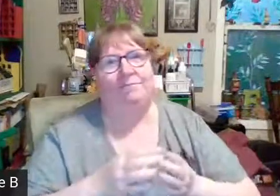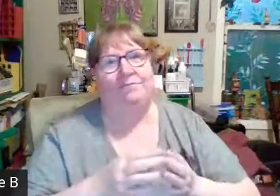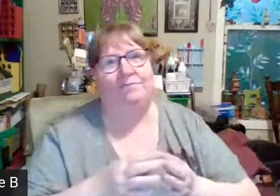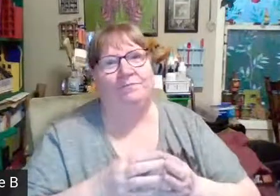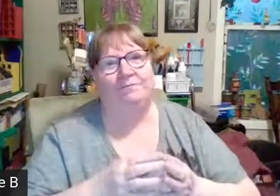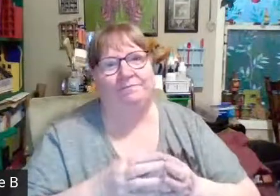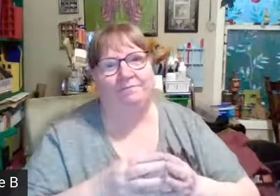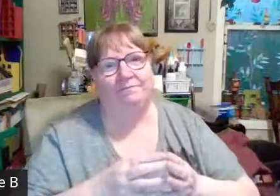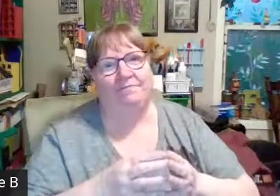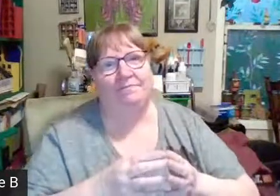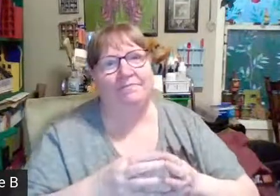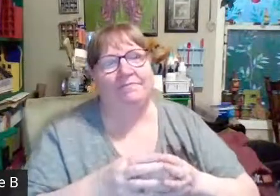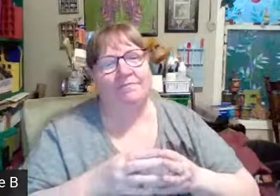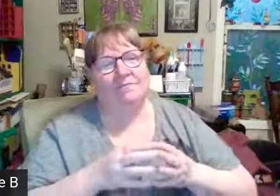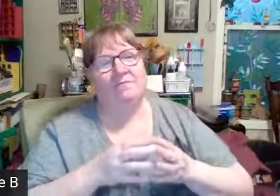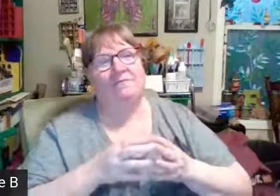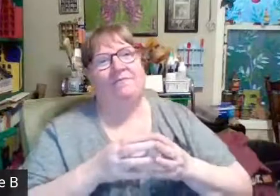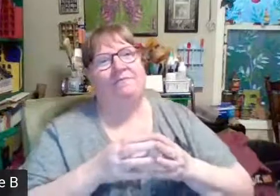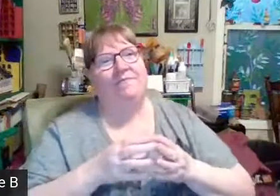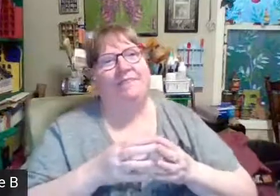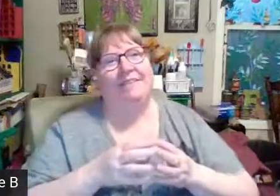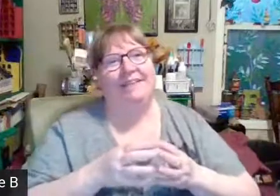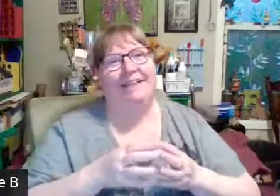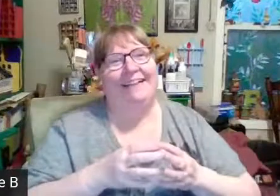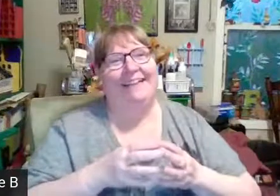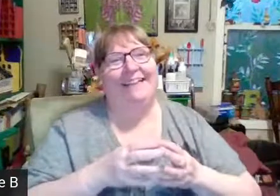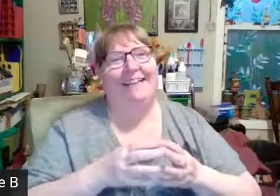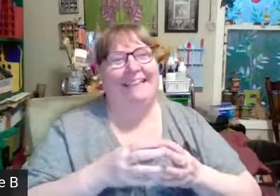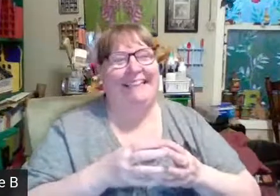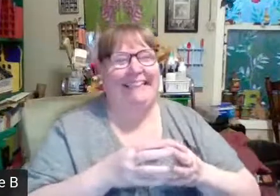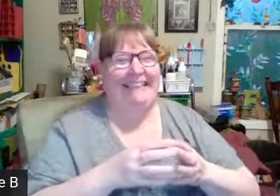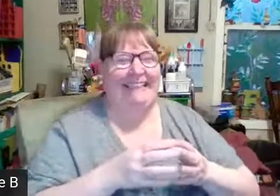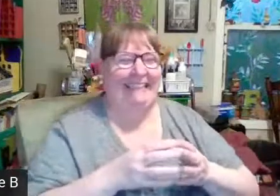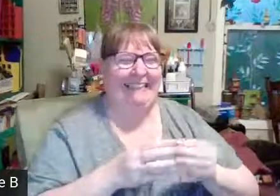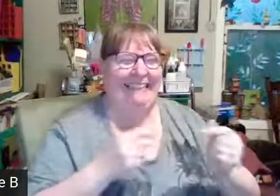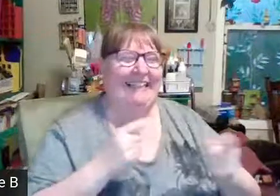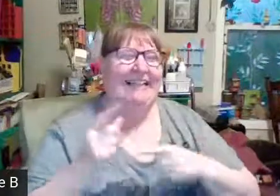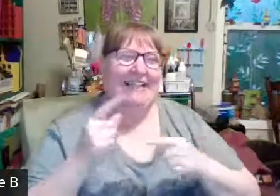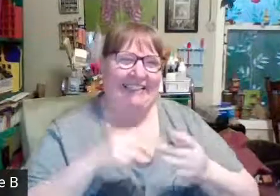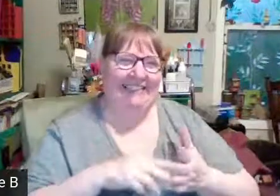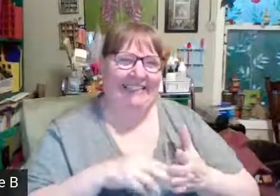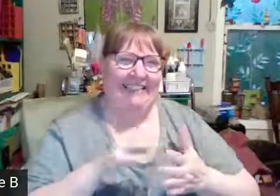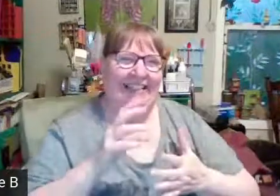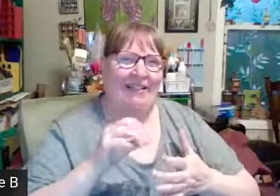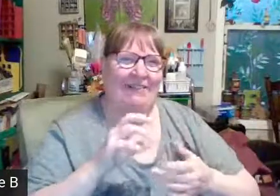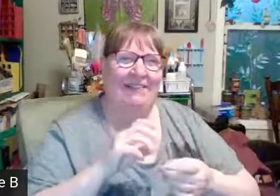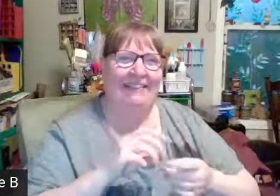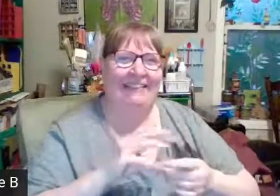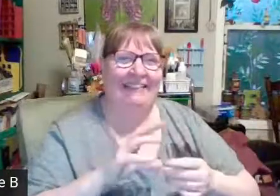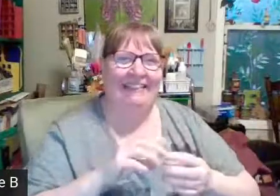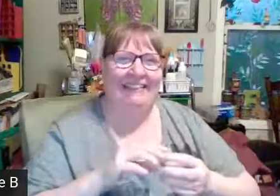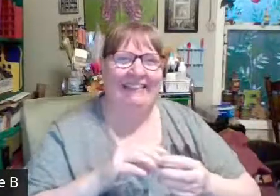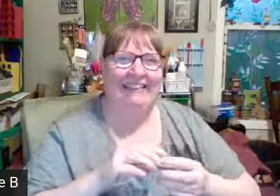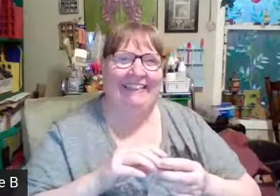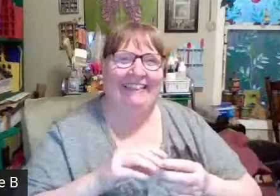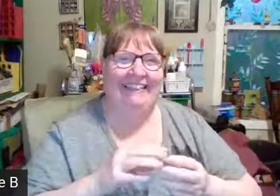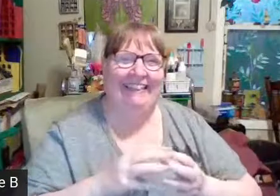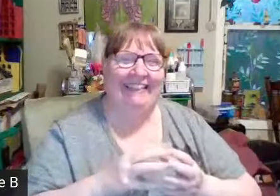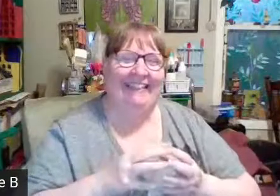cards, you know, and Jean Peter loves to collect, whichever way this goes. Jean Peter, wherever she's at on the